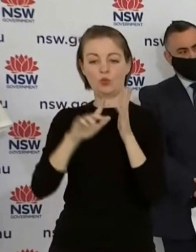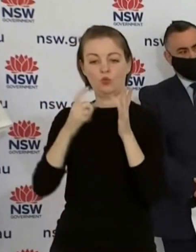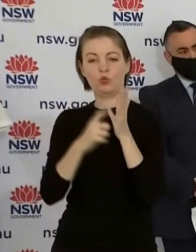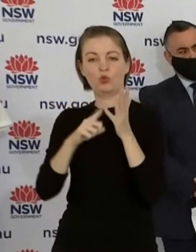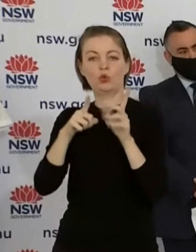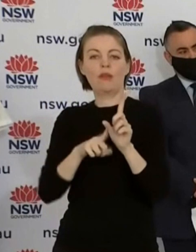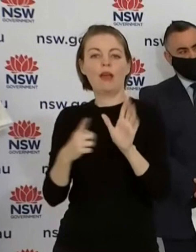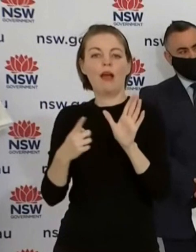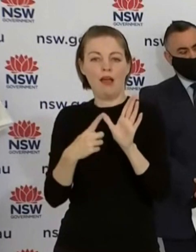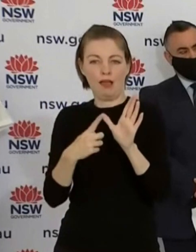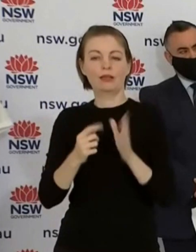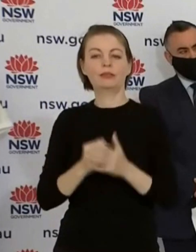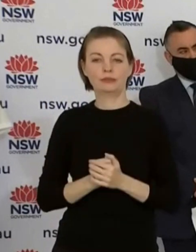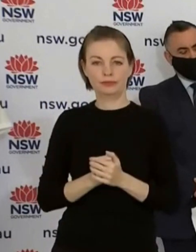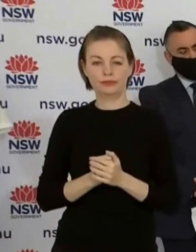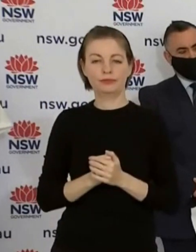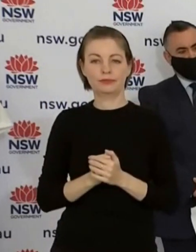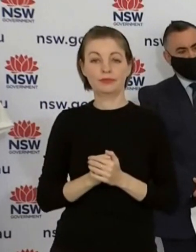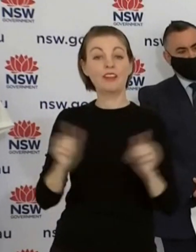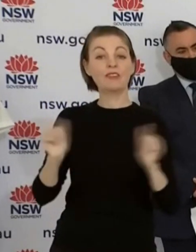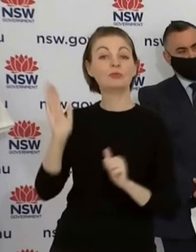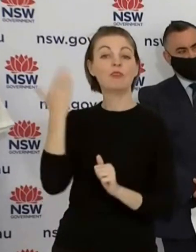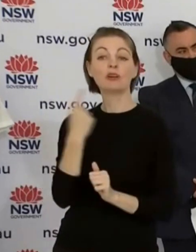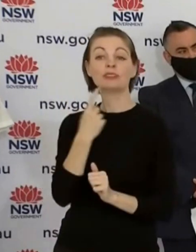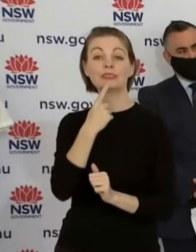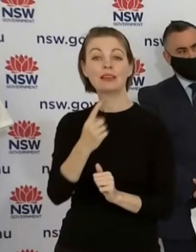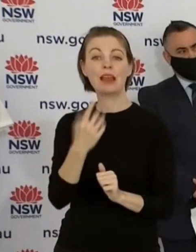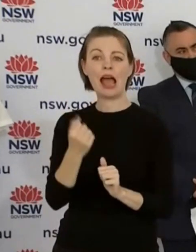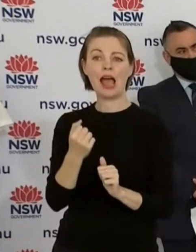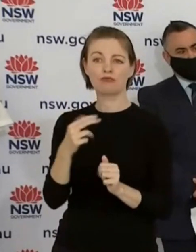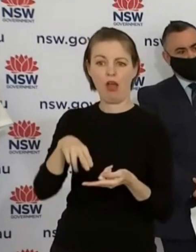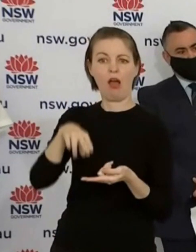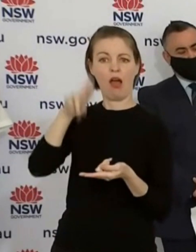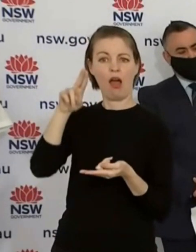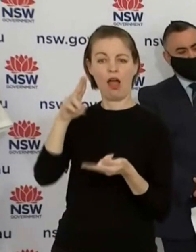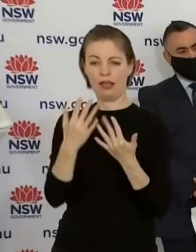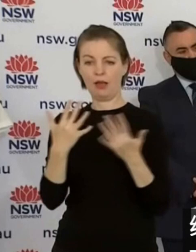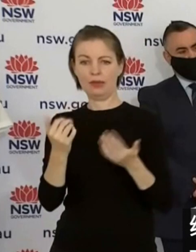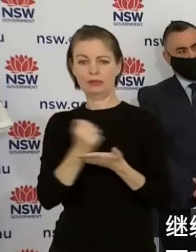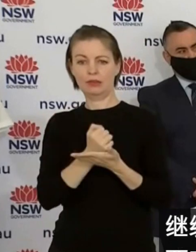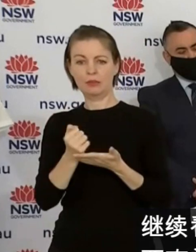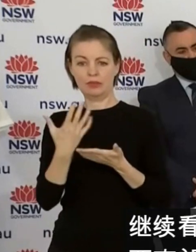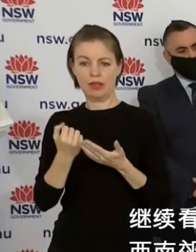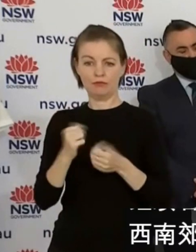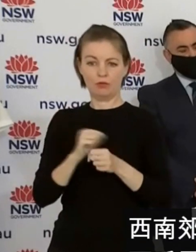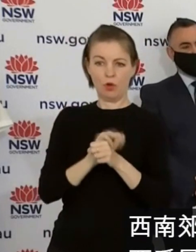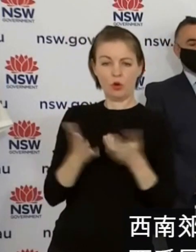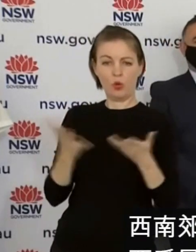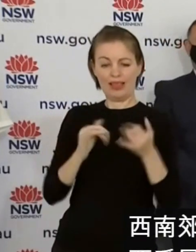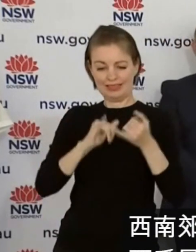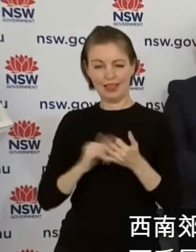As we've announced previously, we continue to see high case numbers in suburbs of southwestern Sydney and